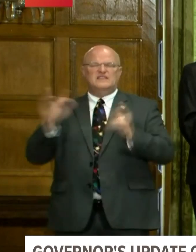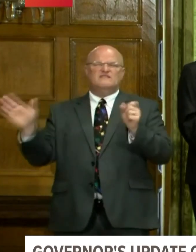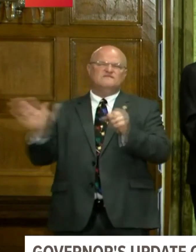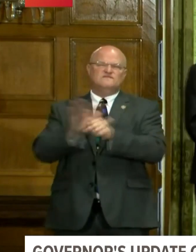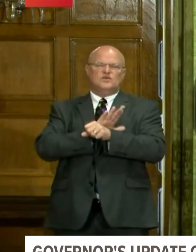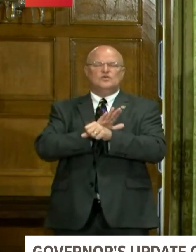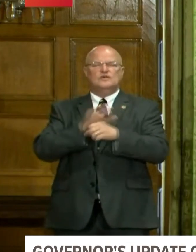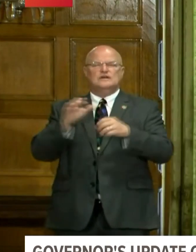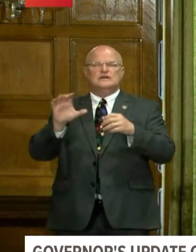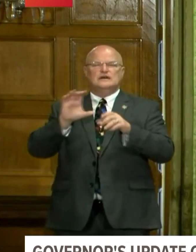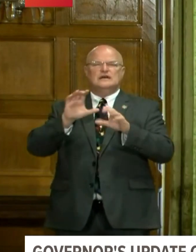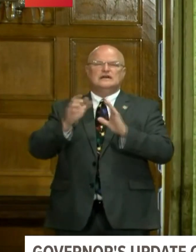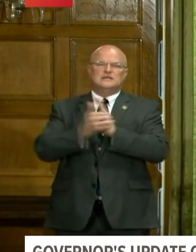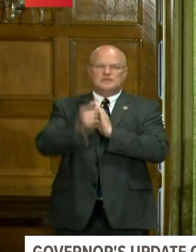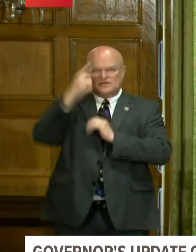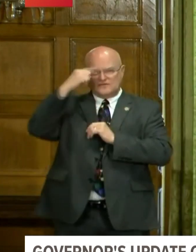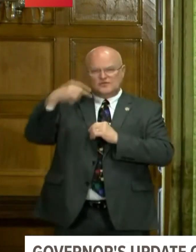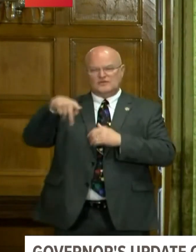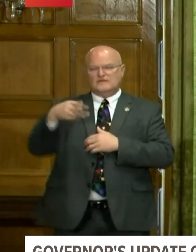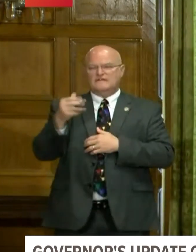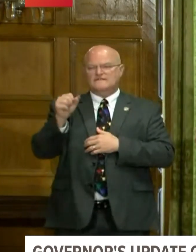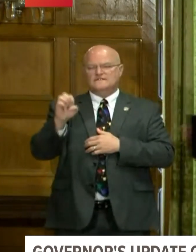1.